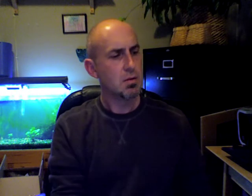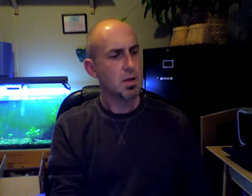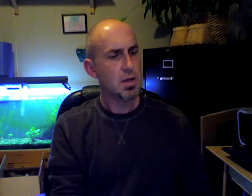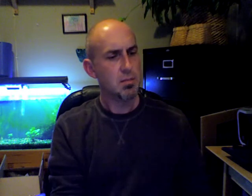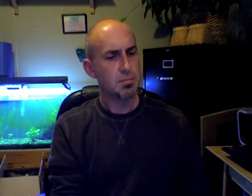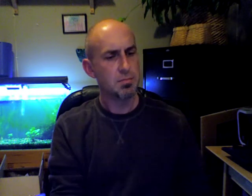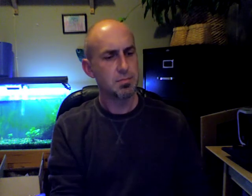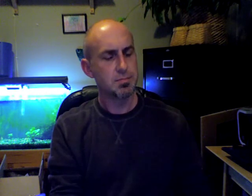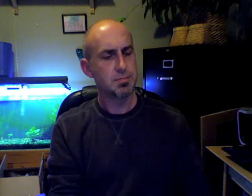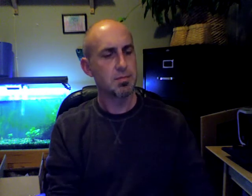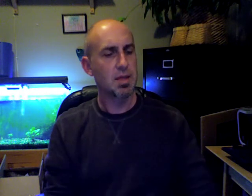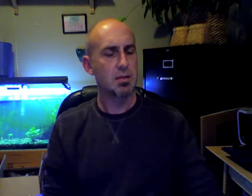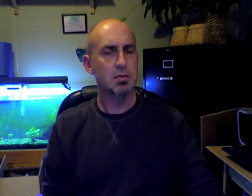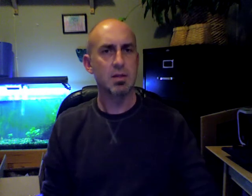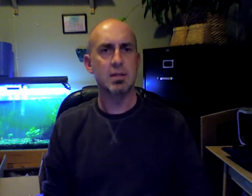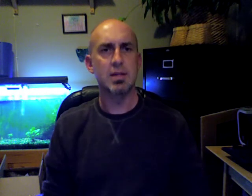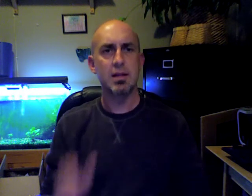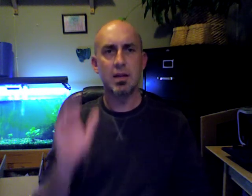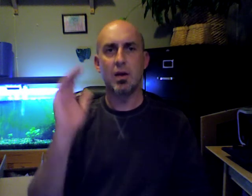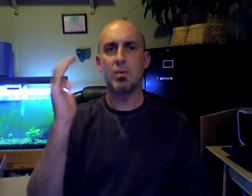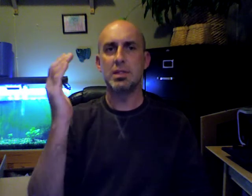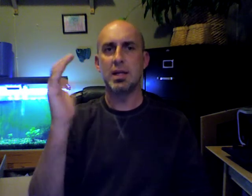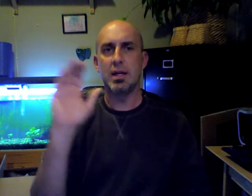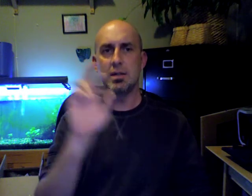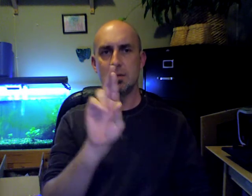here. There's a sign that I always signed, it's